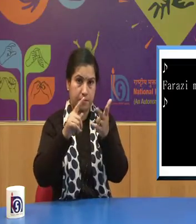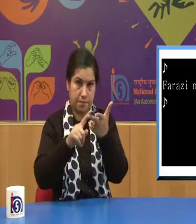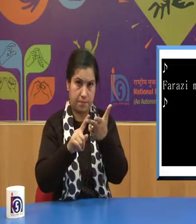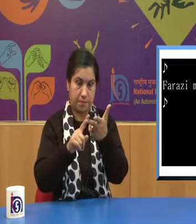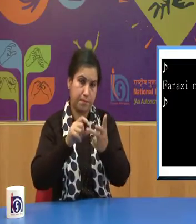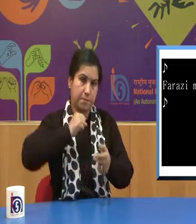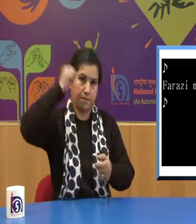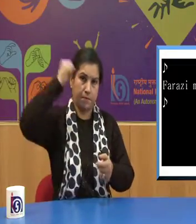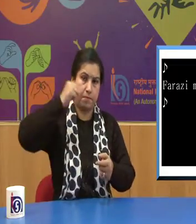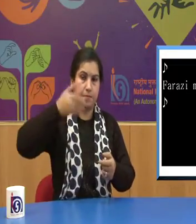Farazi.